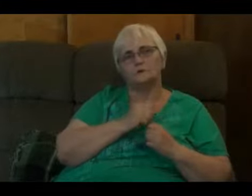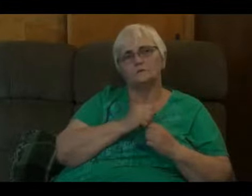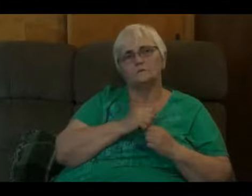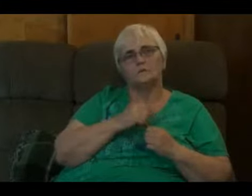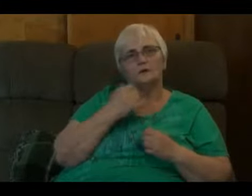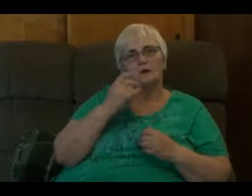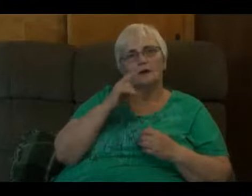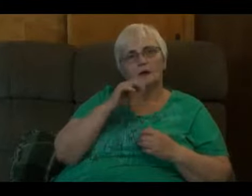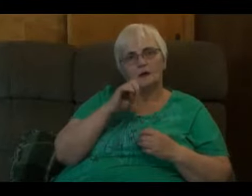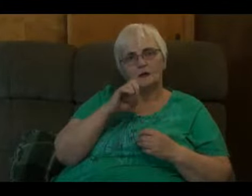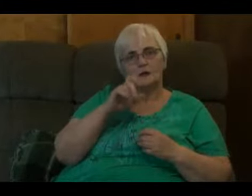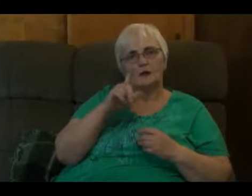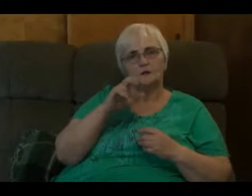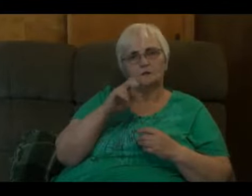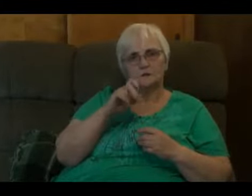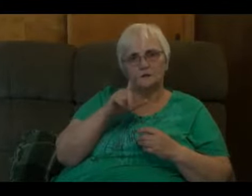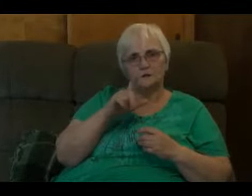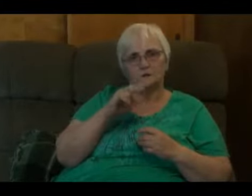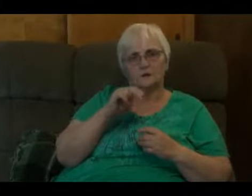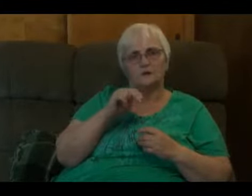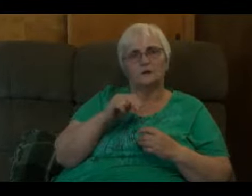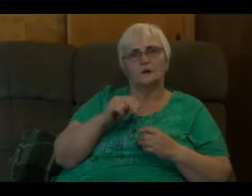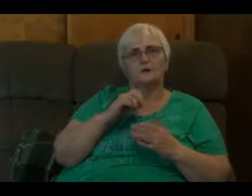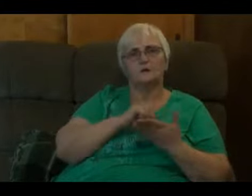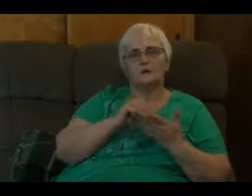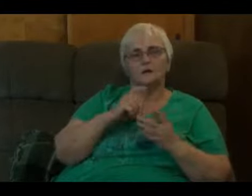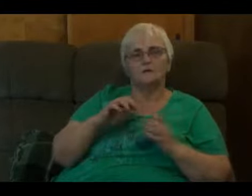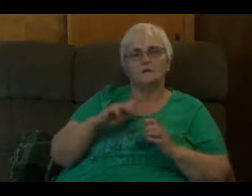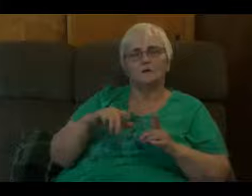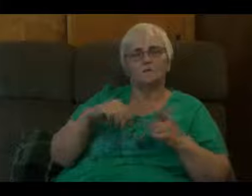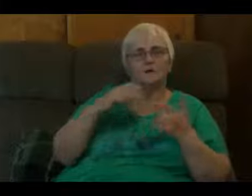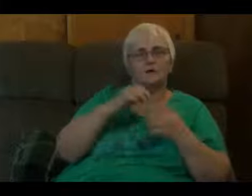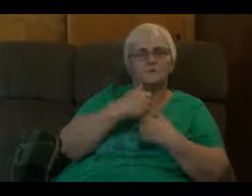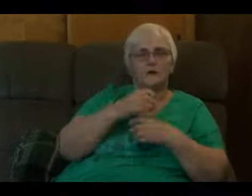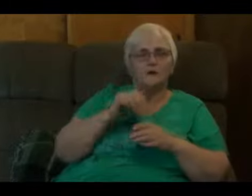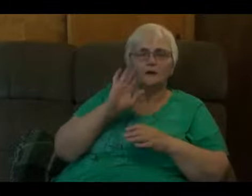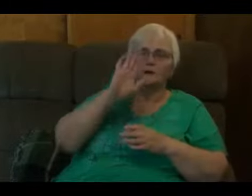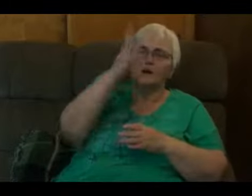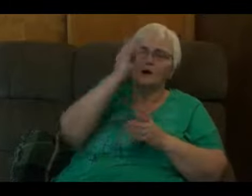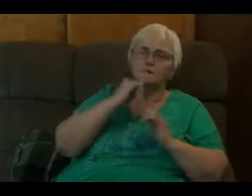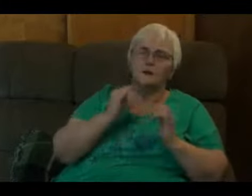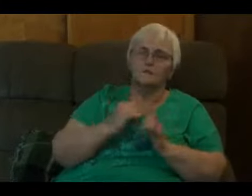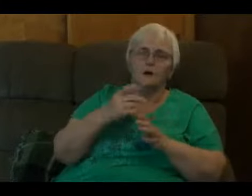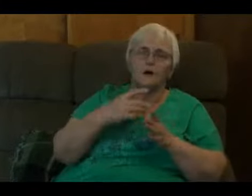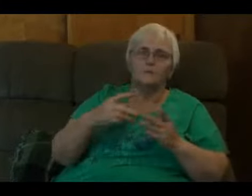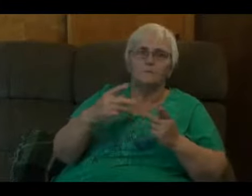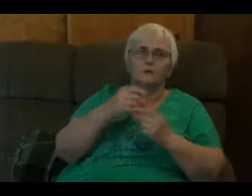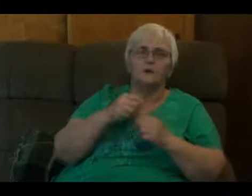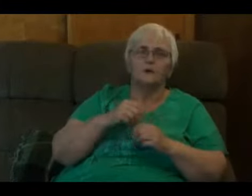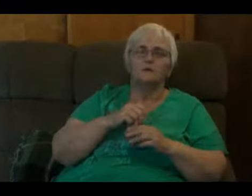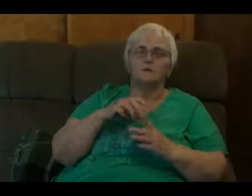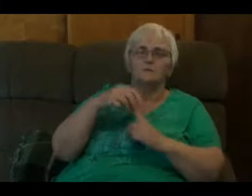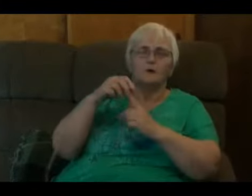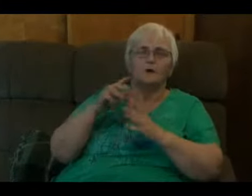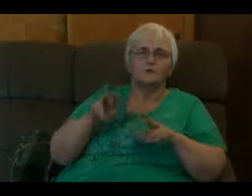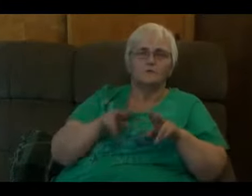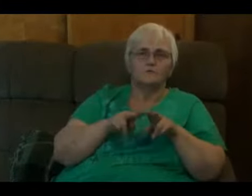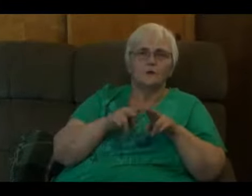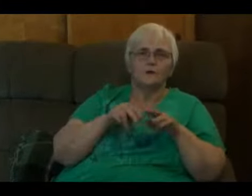Nelson says, the sanctity of life created in His image, God places special value on human life. Human